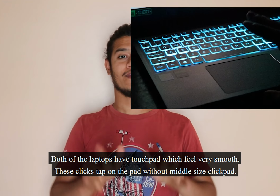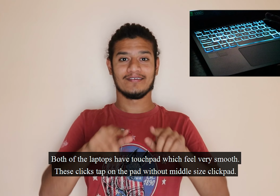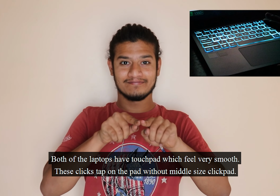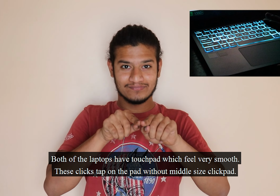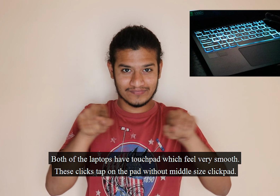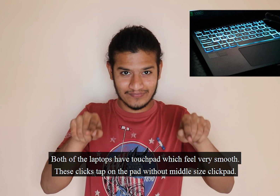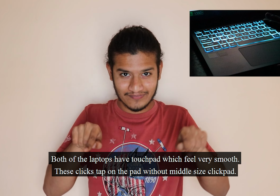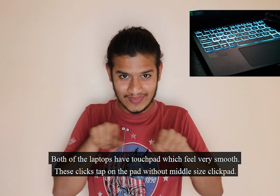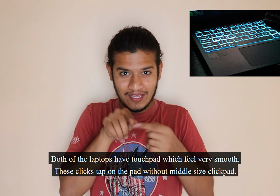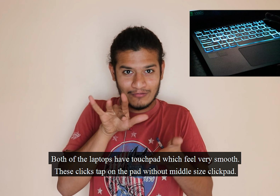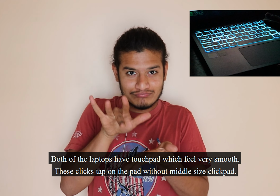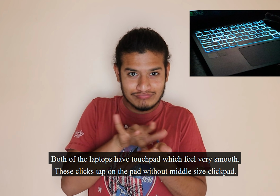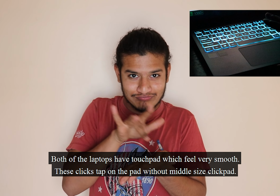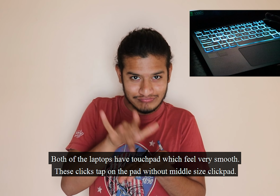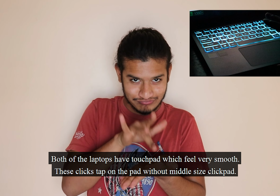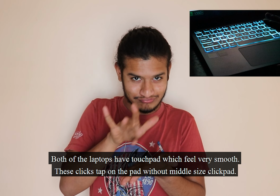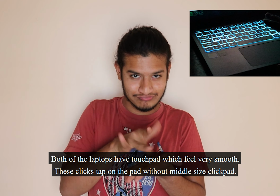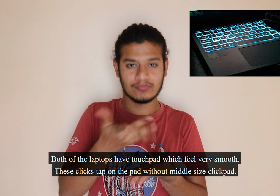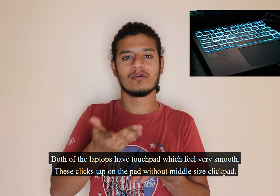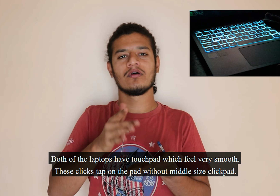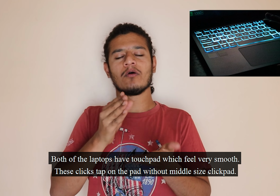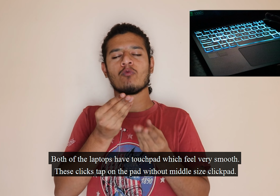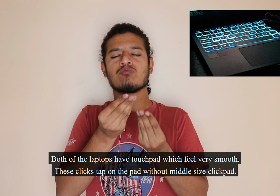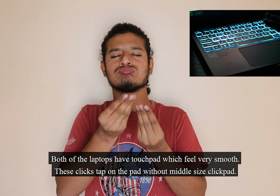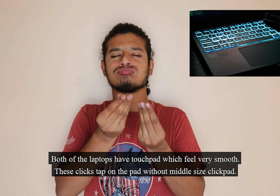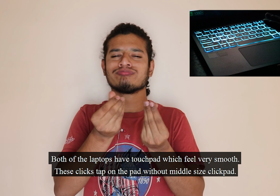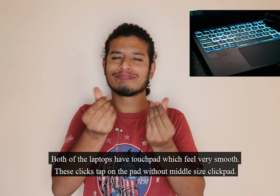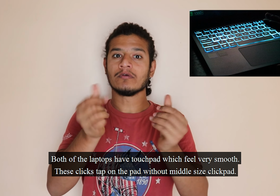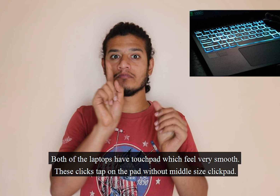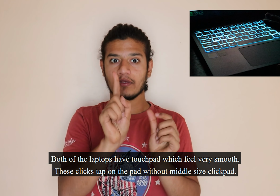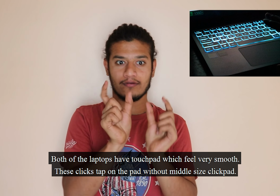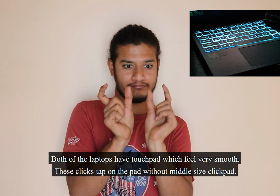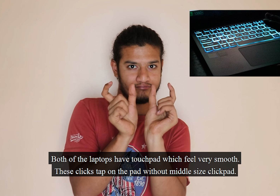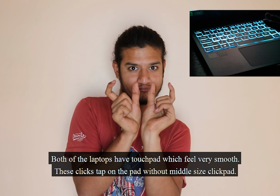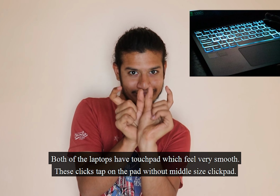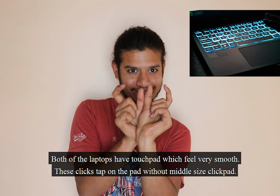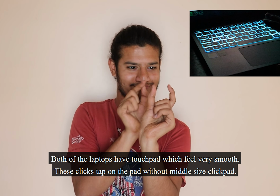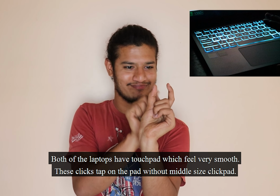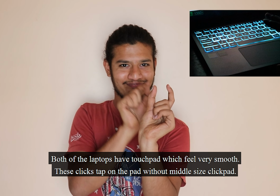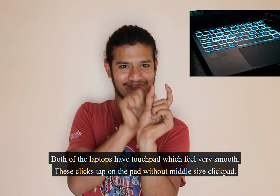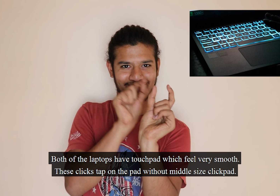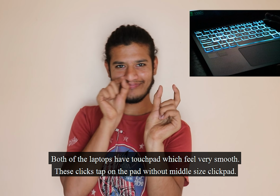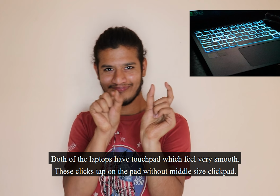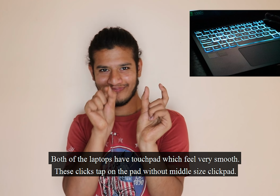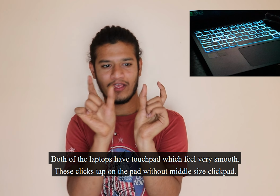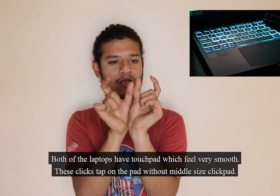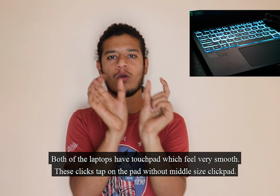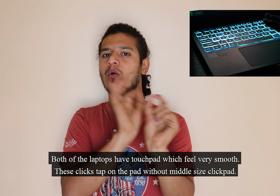Both of the laptops have touchpad which feel very smooth. These clicks tap on the pad without middle size click pad.